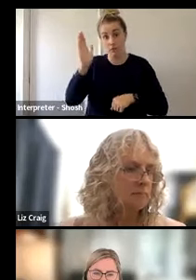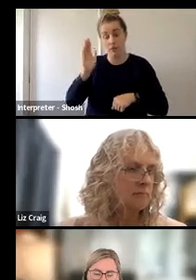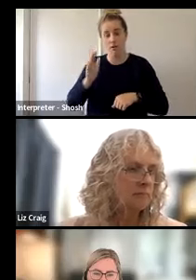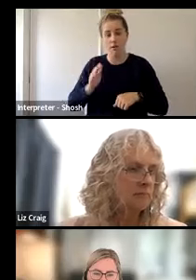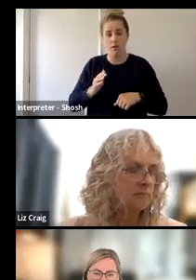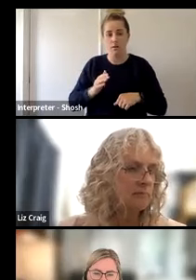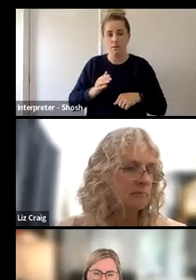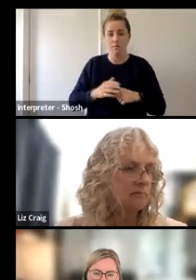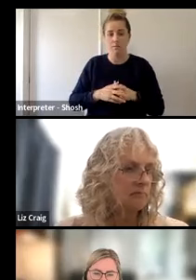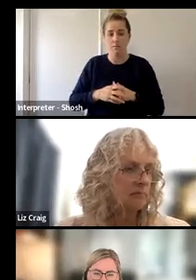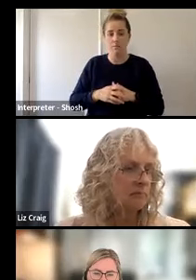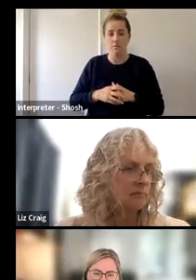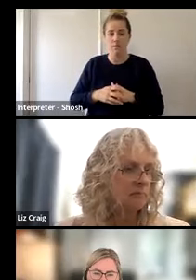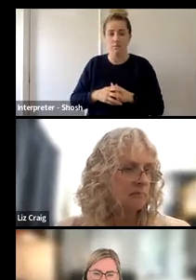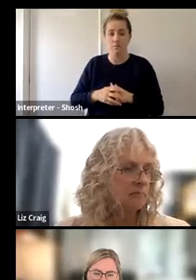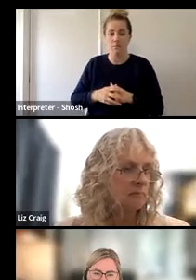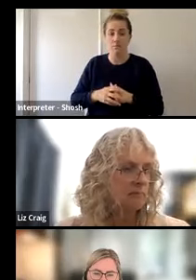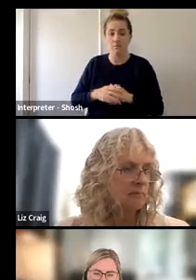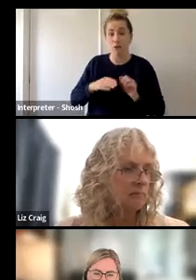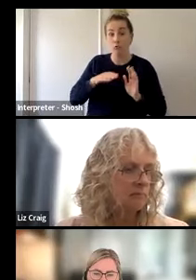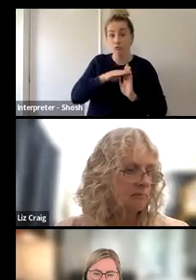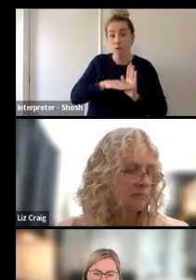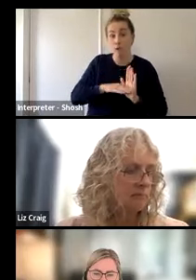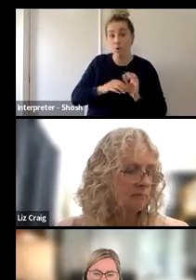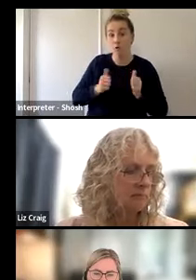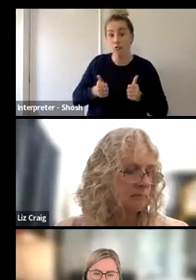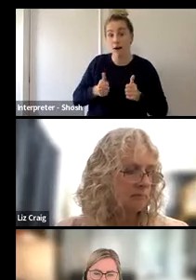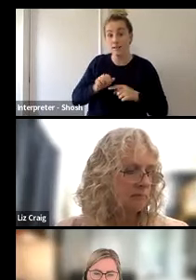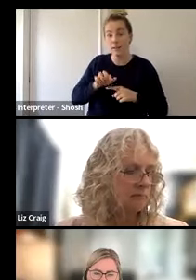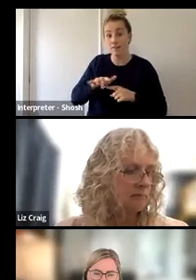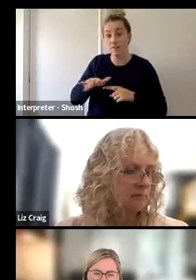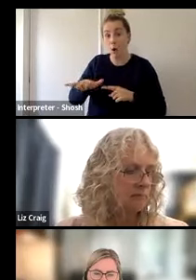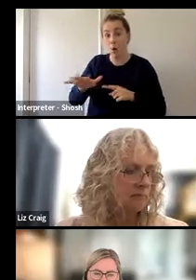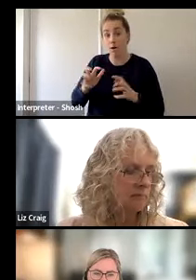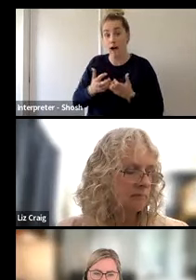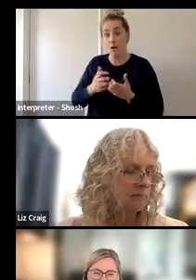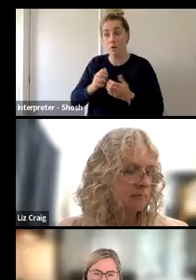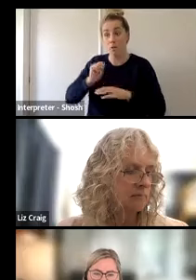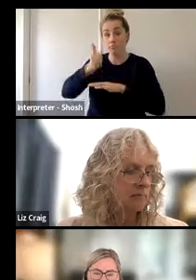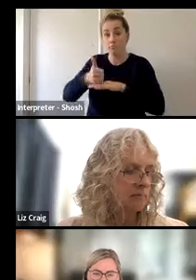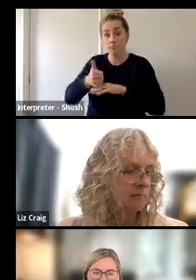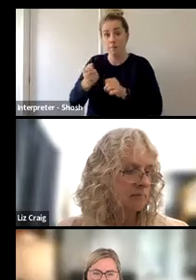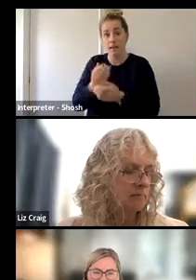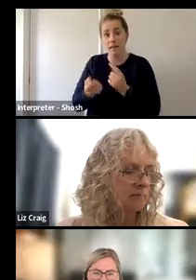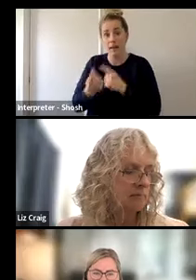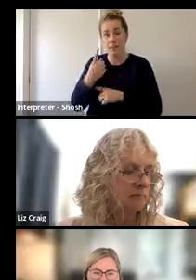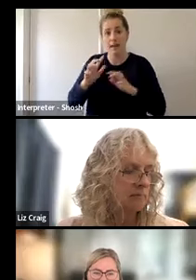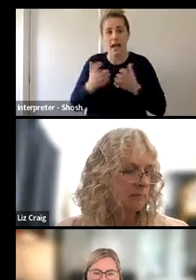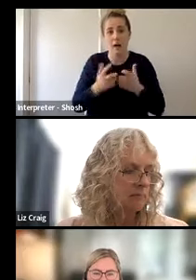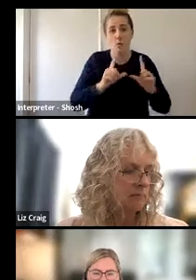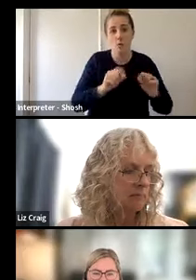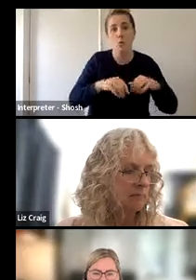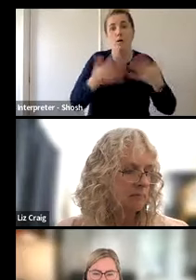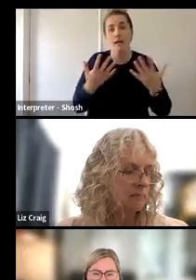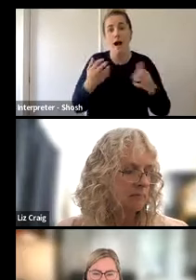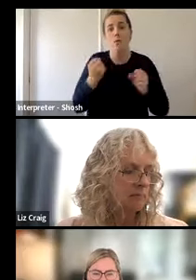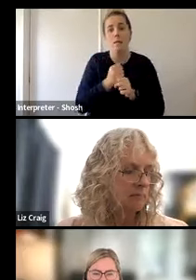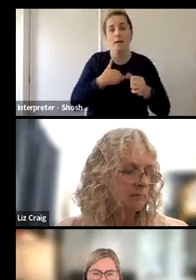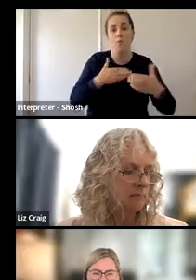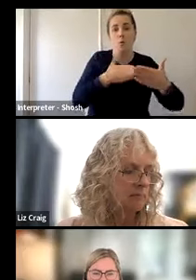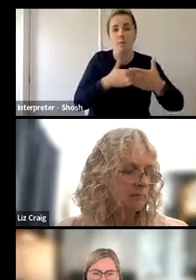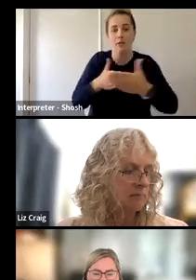great. The flow-on effect, the flow-on question is, how do we build that in? How do we make it happen? How do we do it without creating further